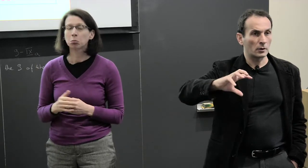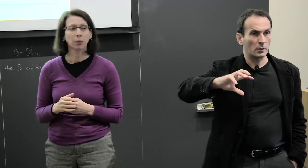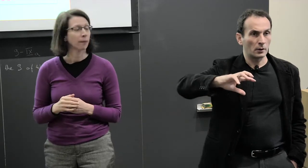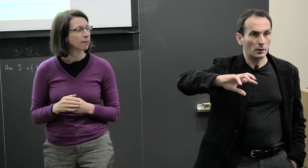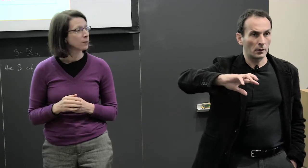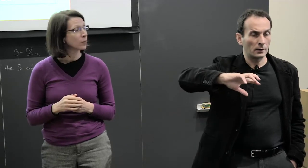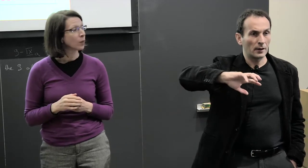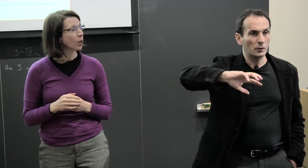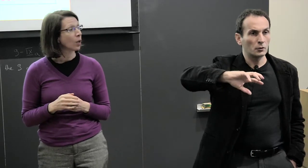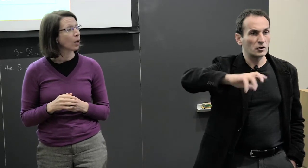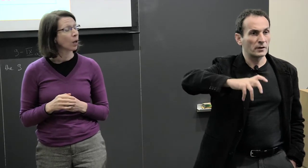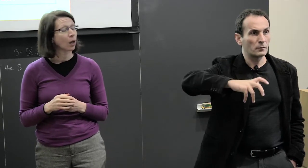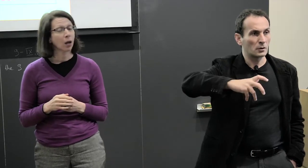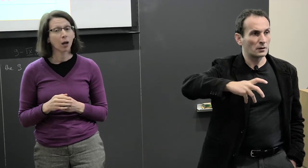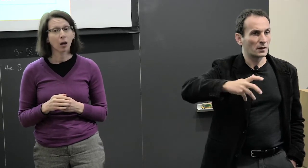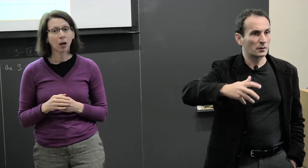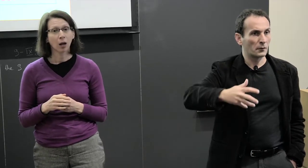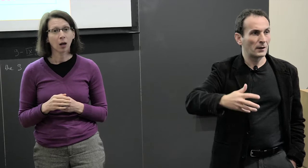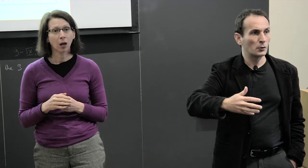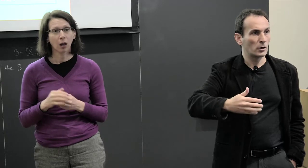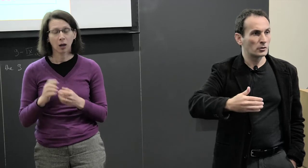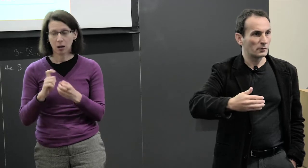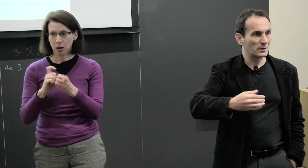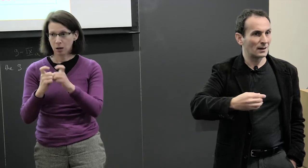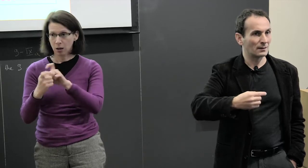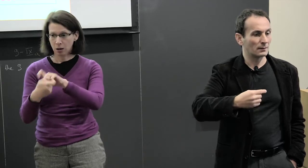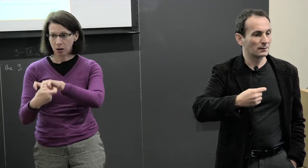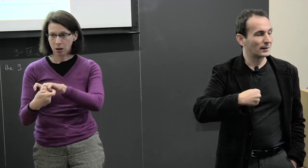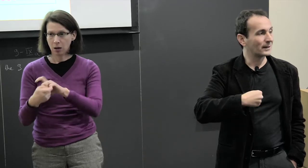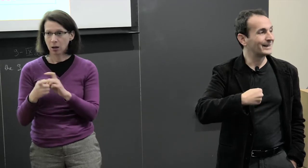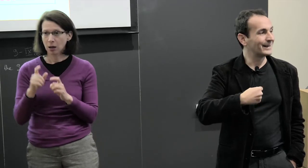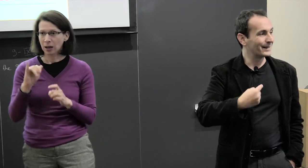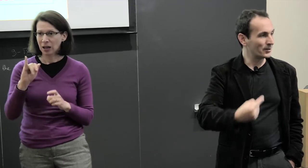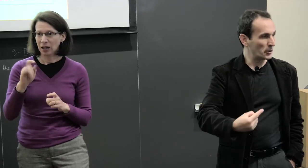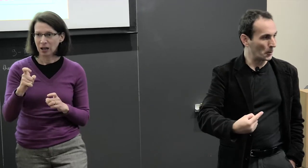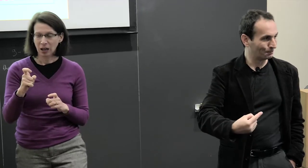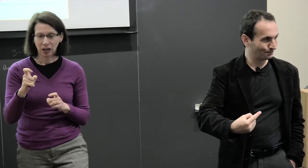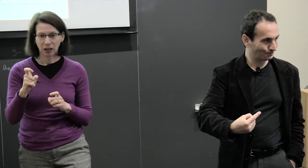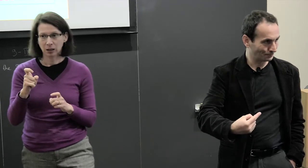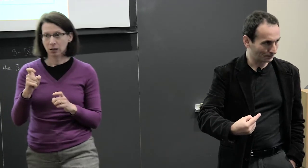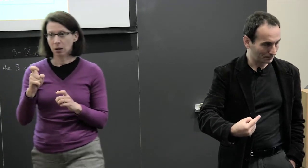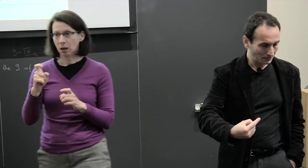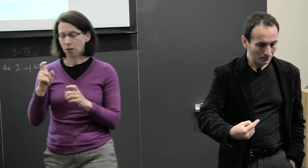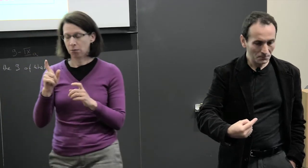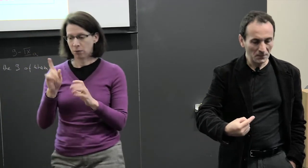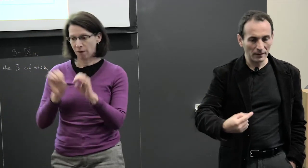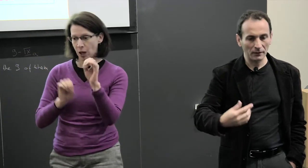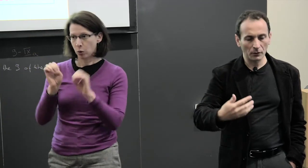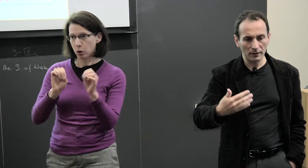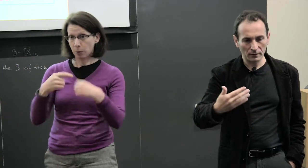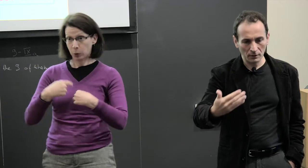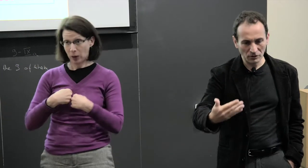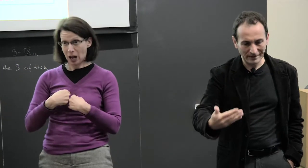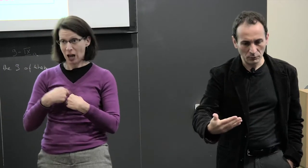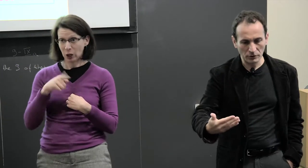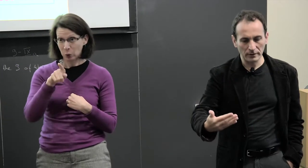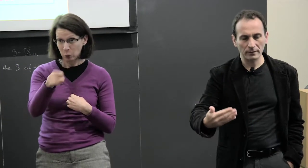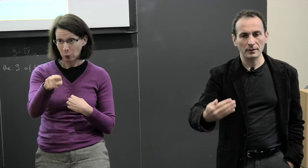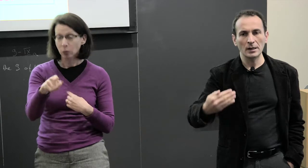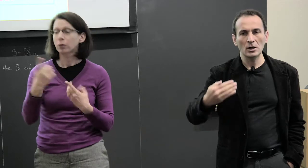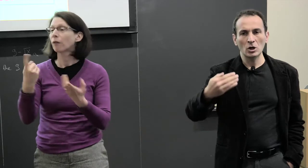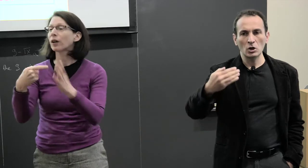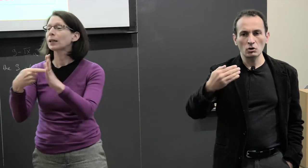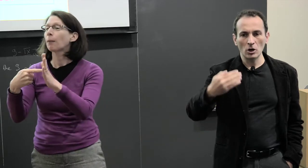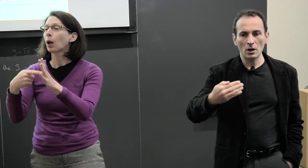which allow you to shift the context of evaluation of indexicals like I and you. So in such